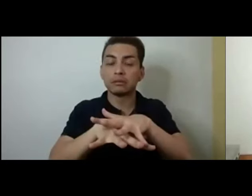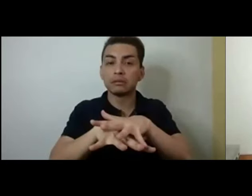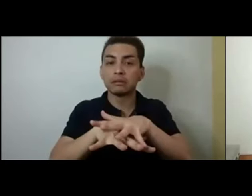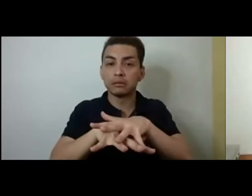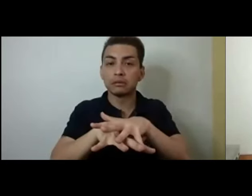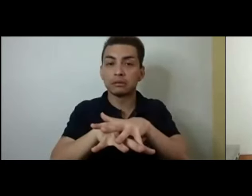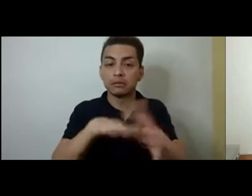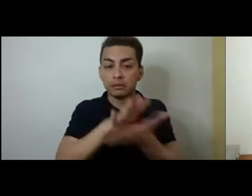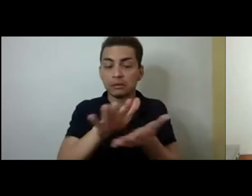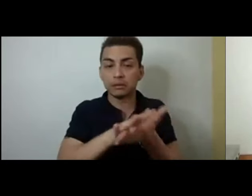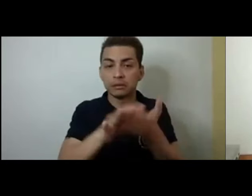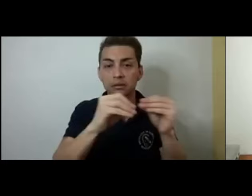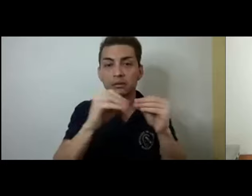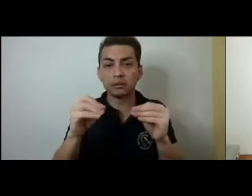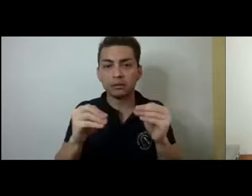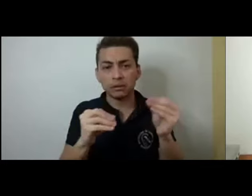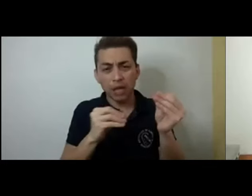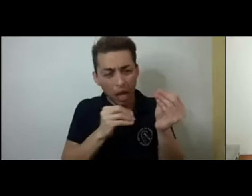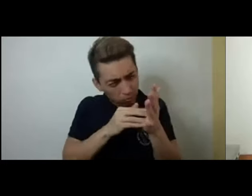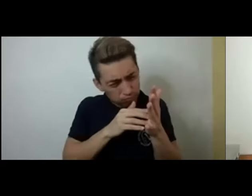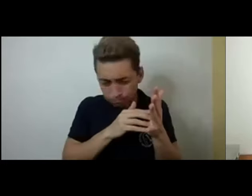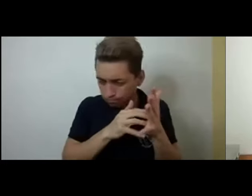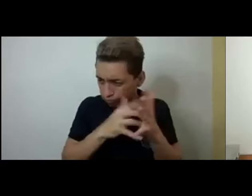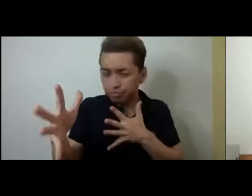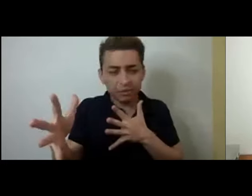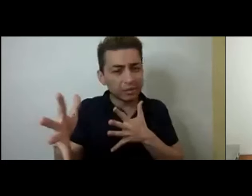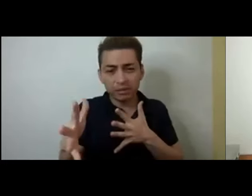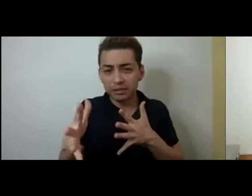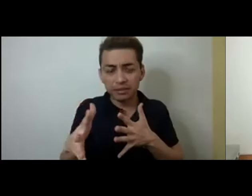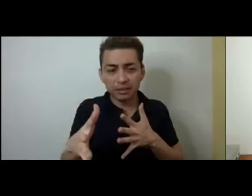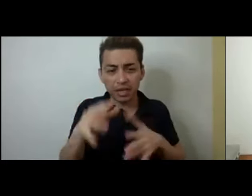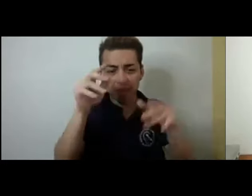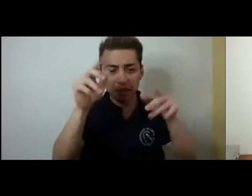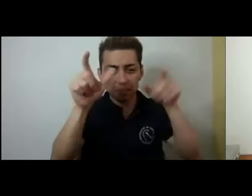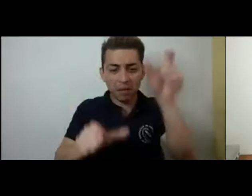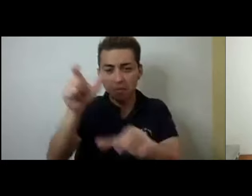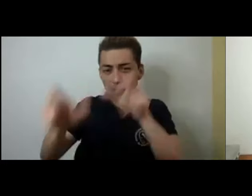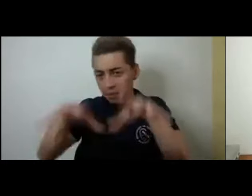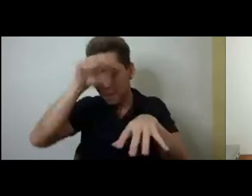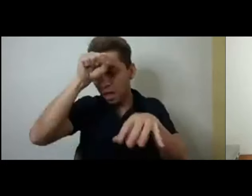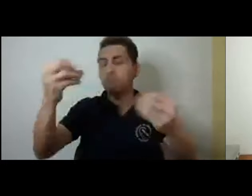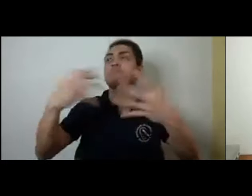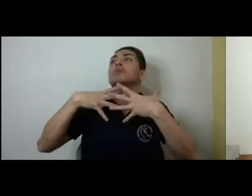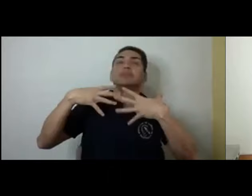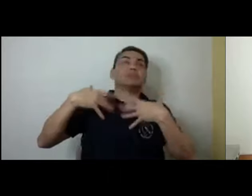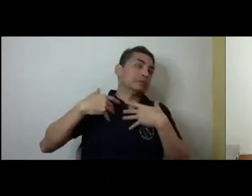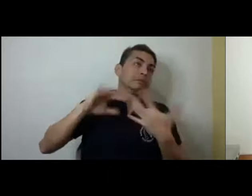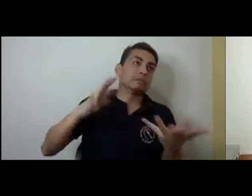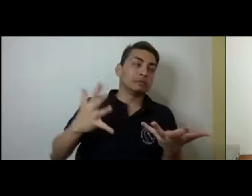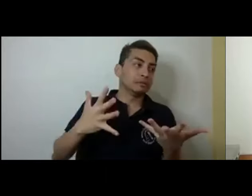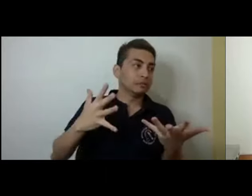Nearly 12 million learners in 29 Caribbean countries have been impacted, causing